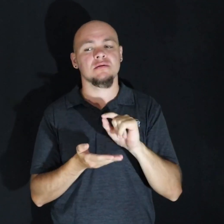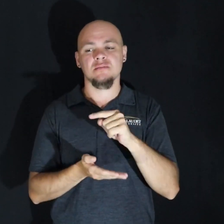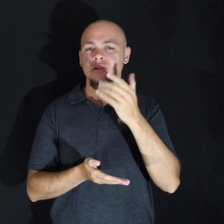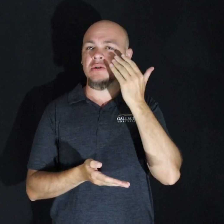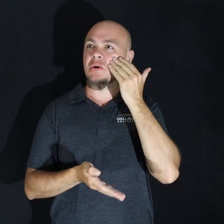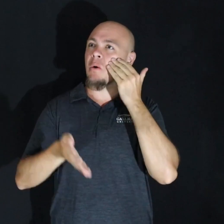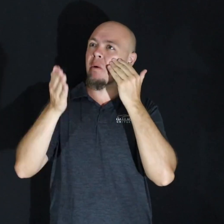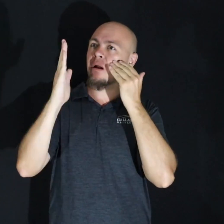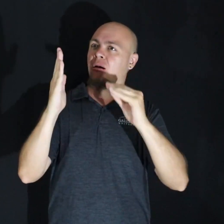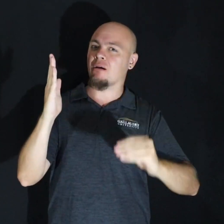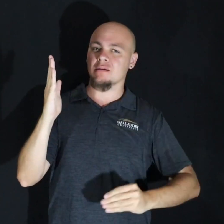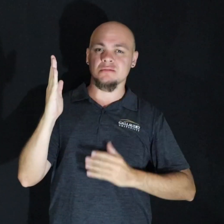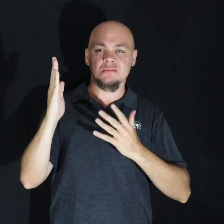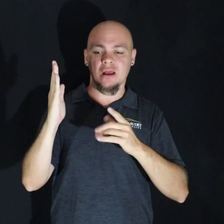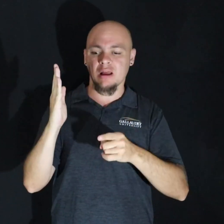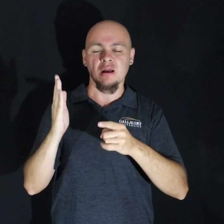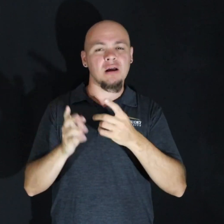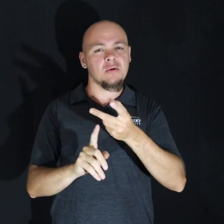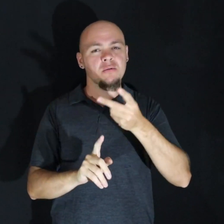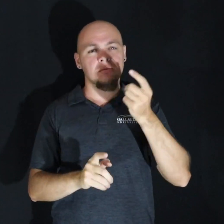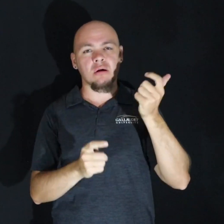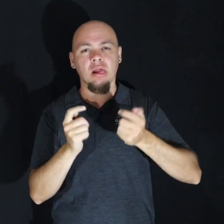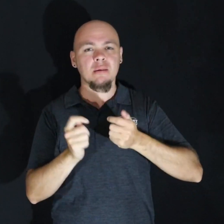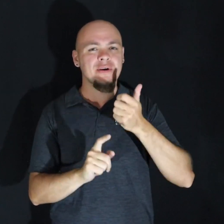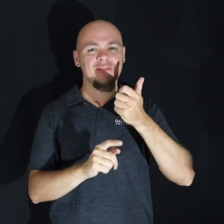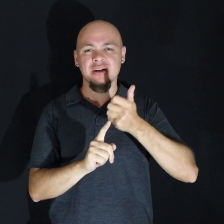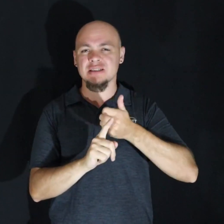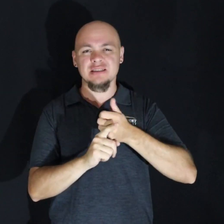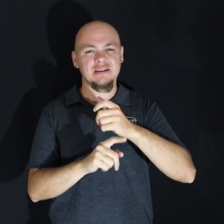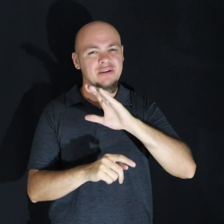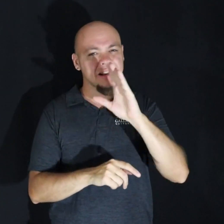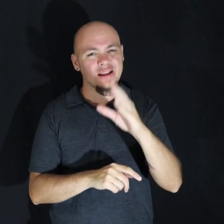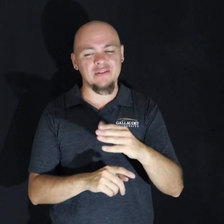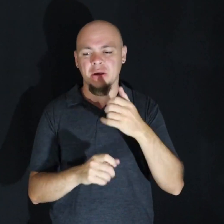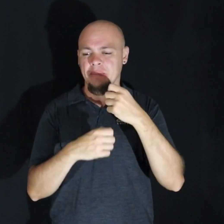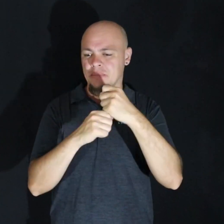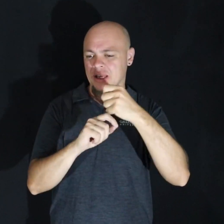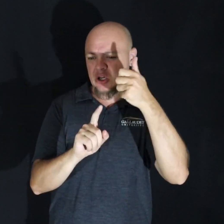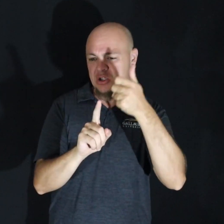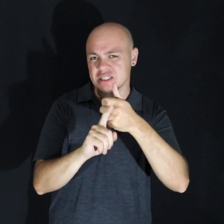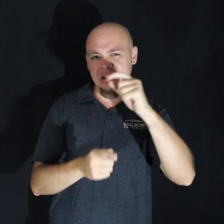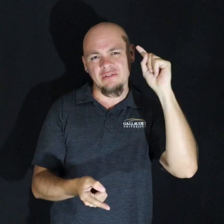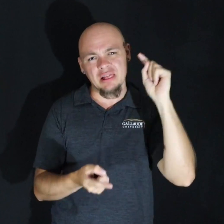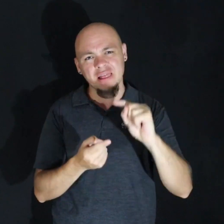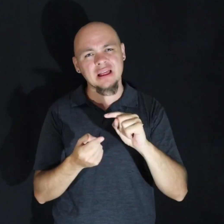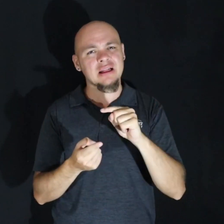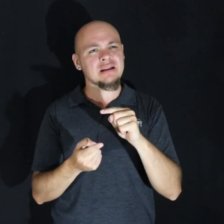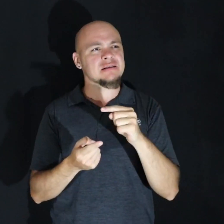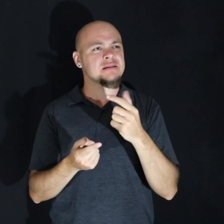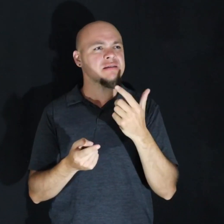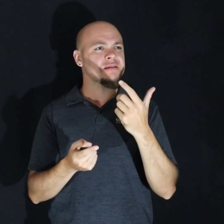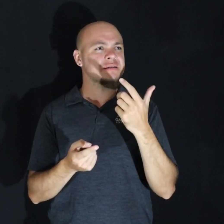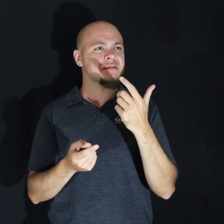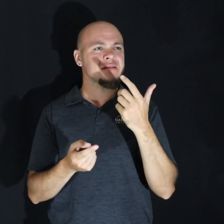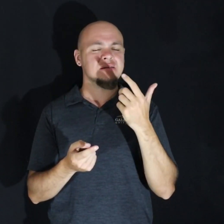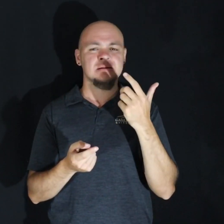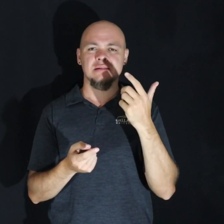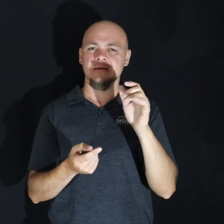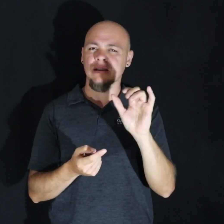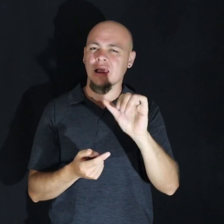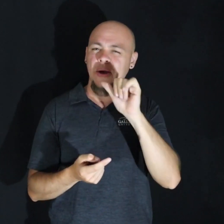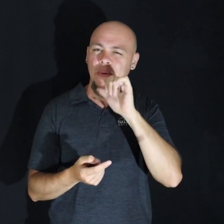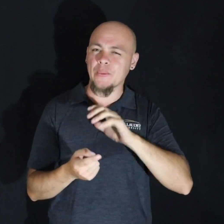and no goddess would dare remove parts of herself, make herself less goddess-like.